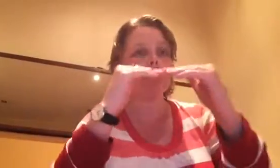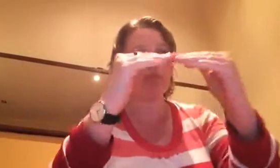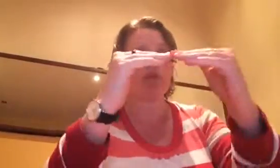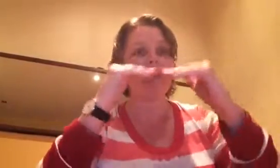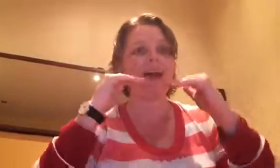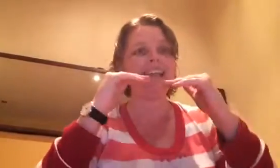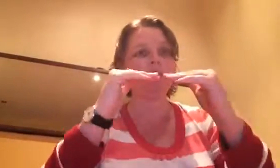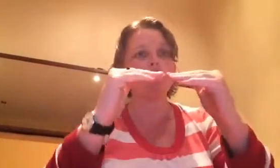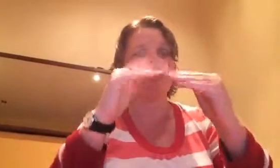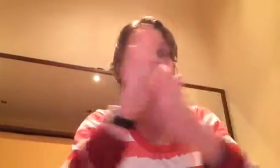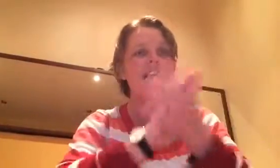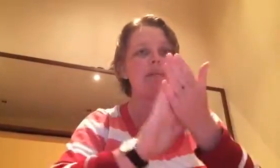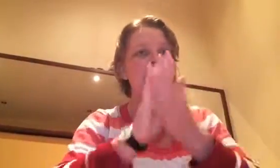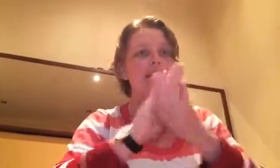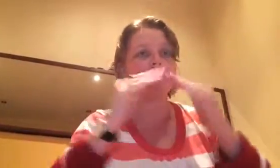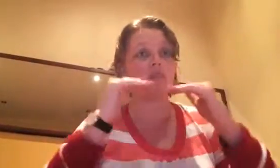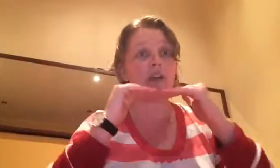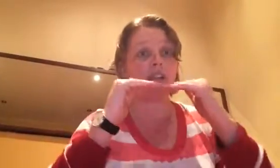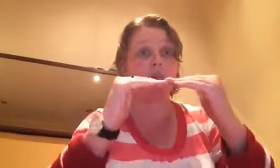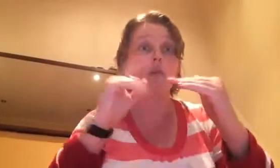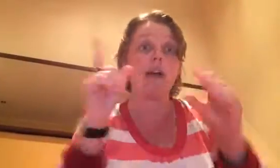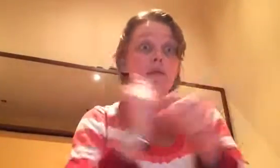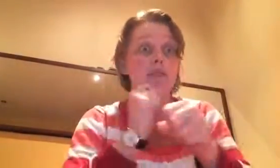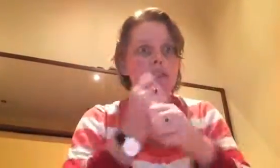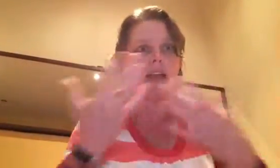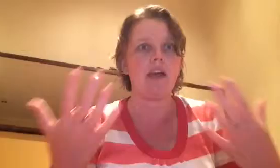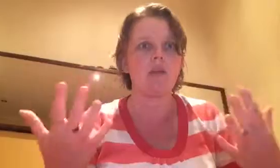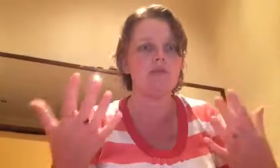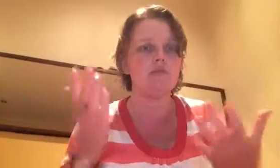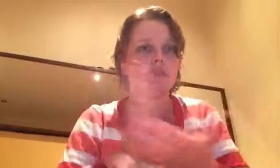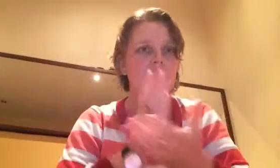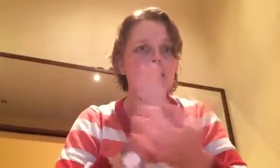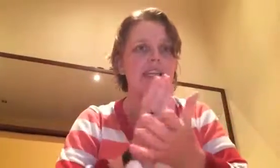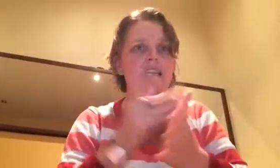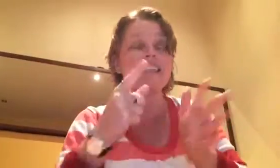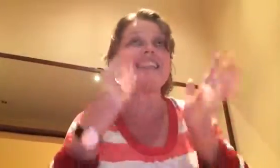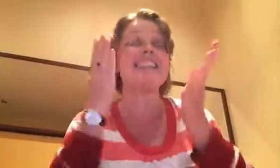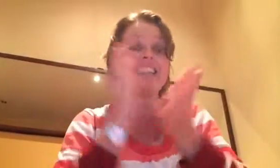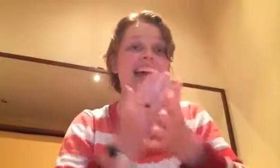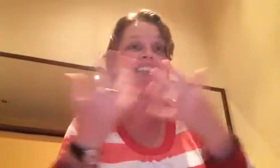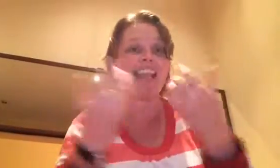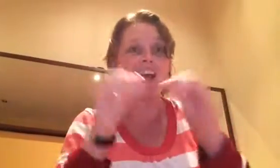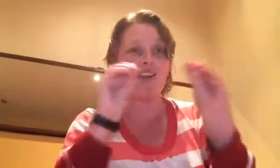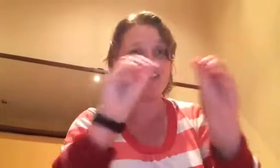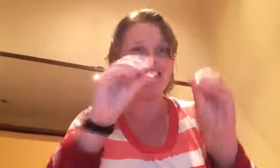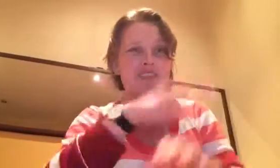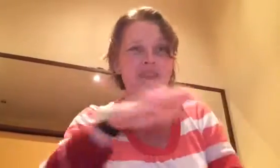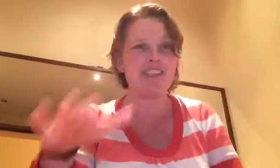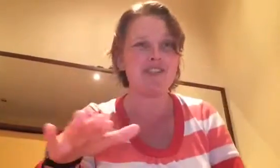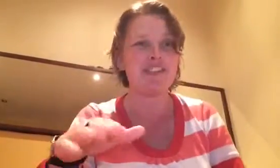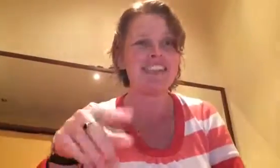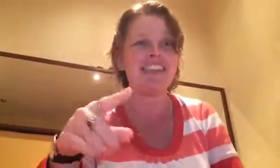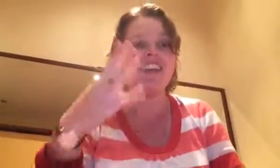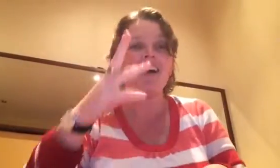bimodal or bilingual, and that means like what I'm doing now really is exactly how I teach my children. I'm